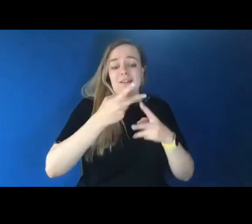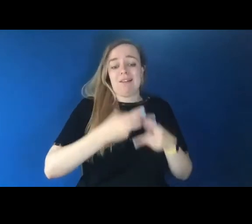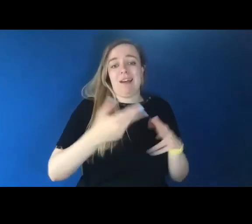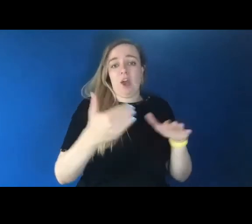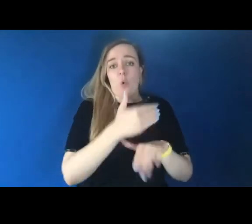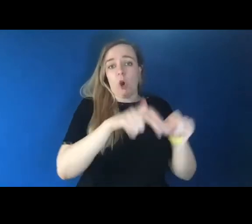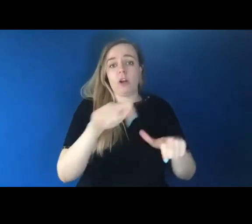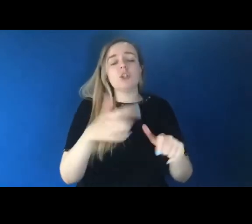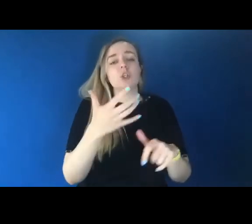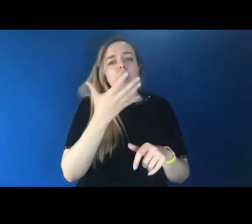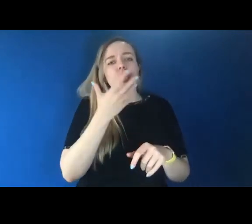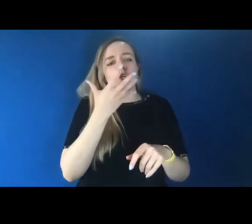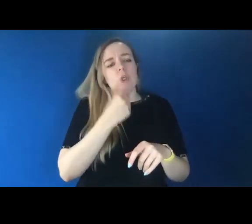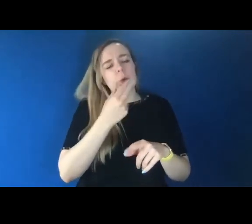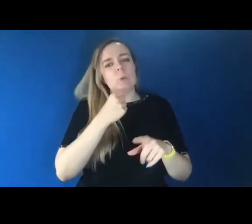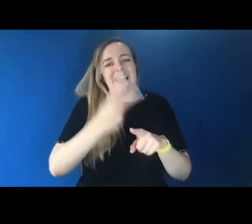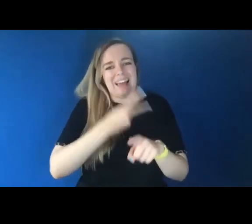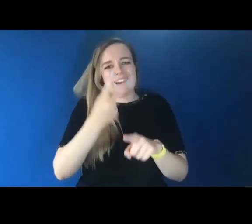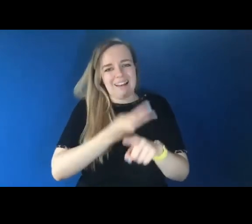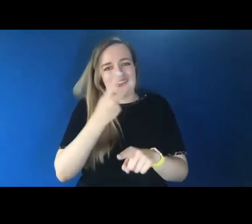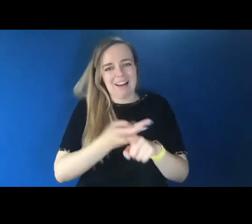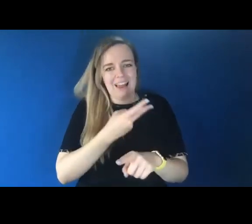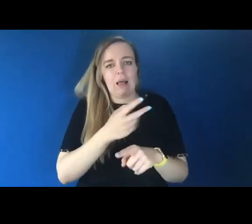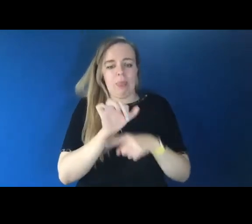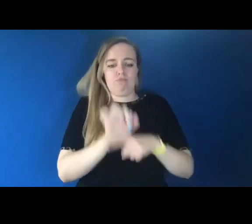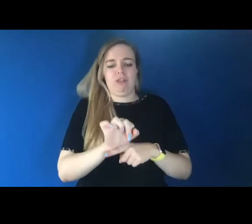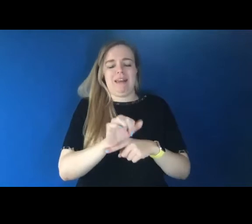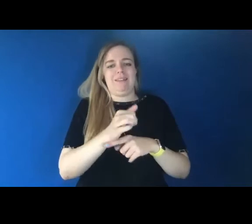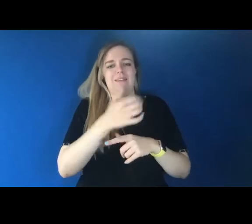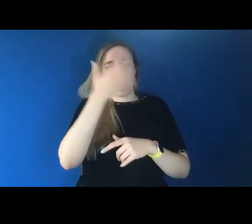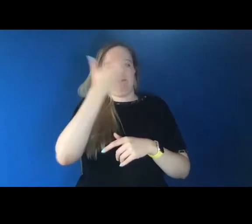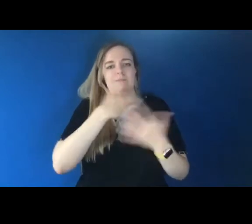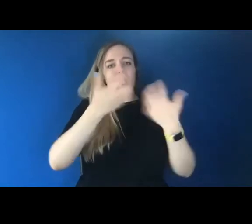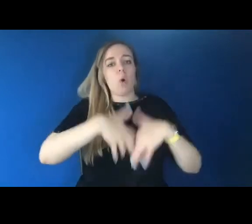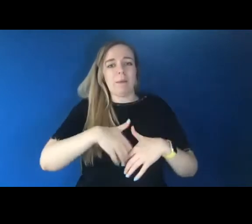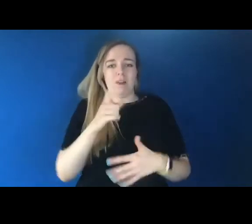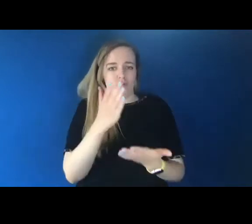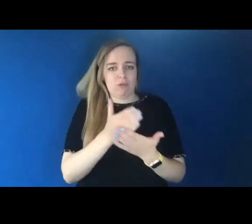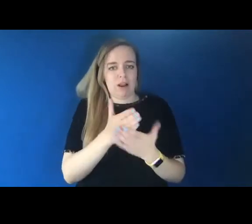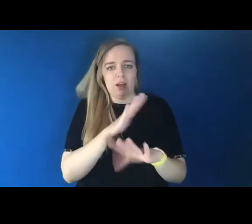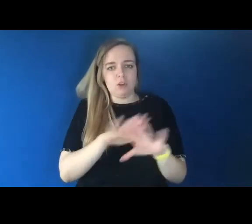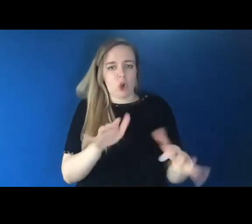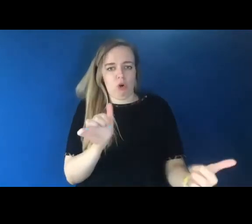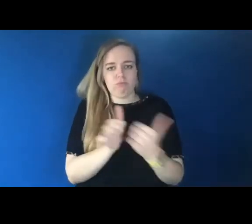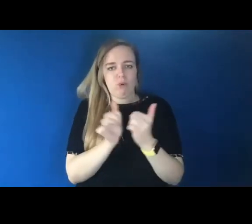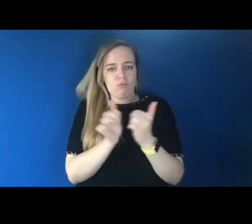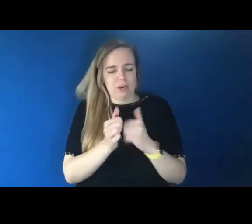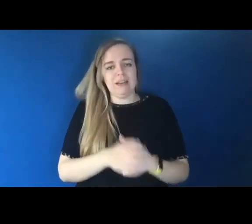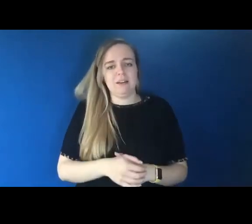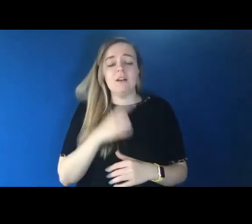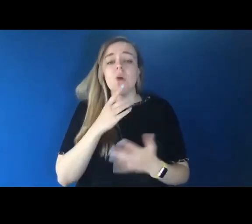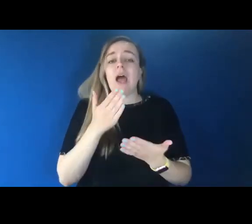to reuse the protective equipment when really it wasn't fit for purpose. There was actually